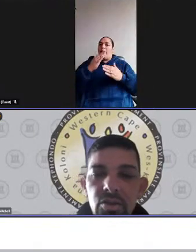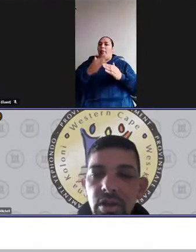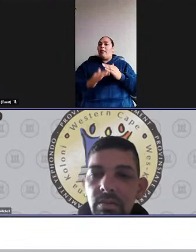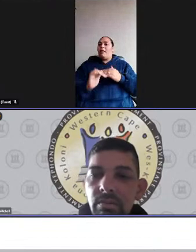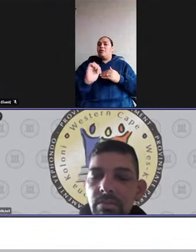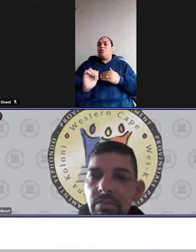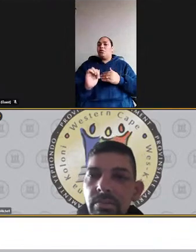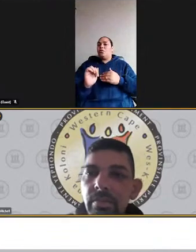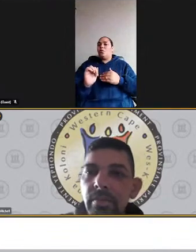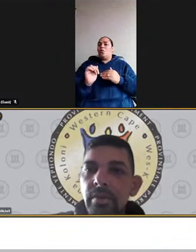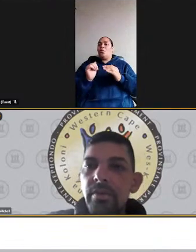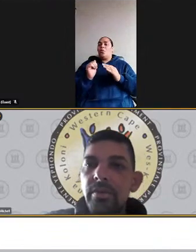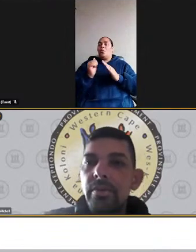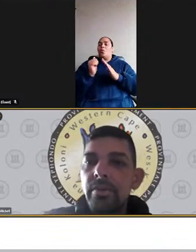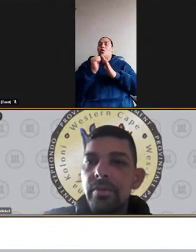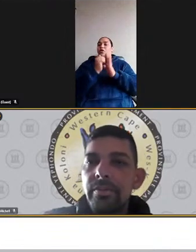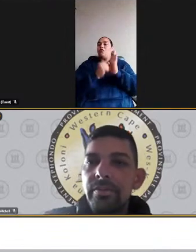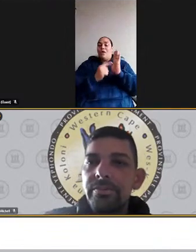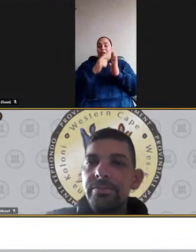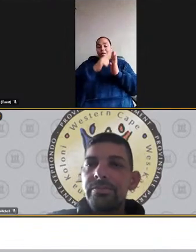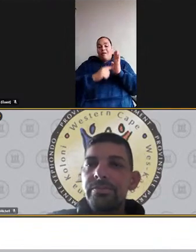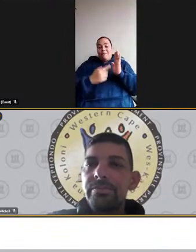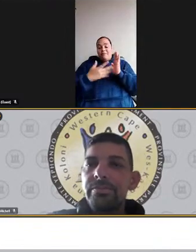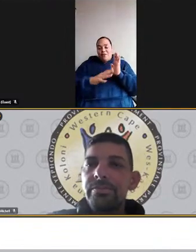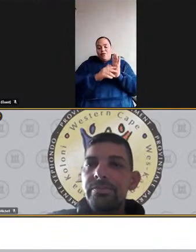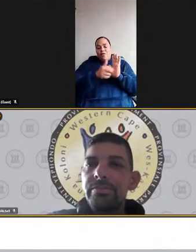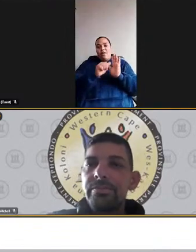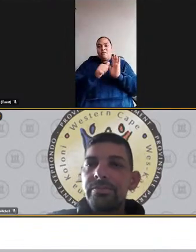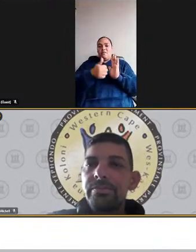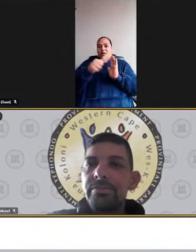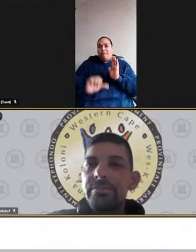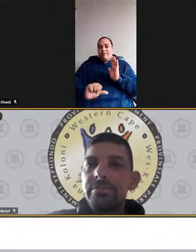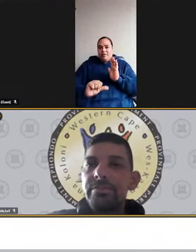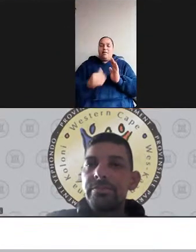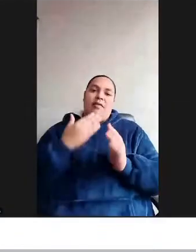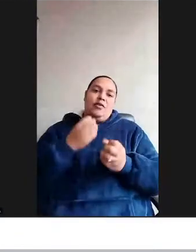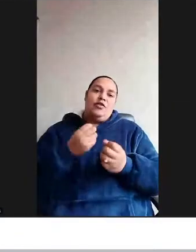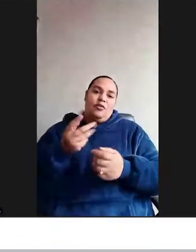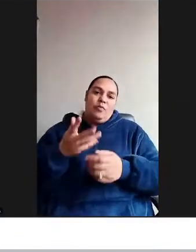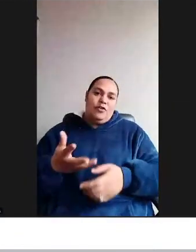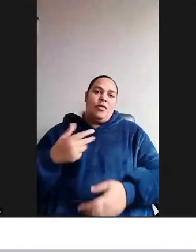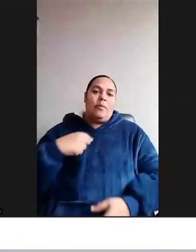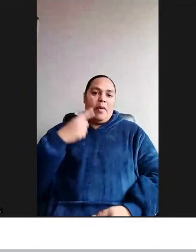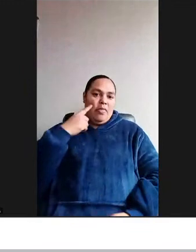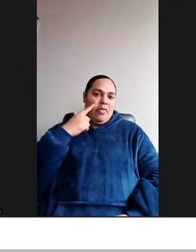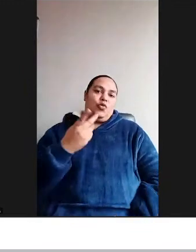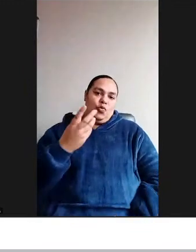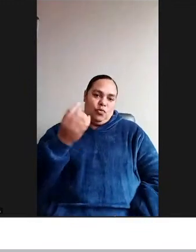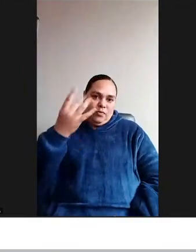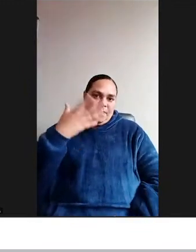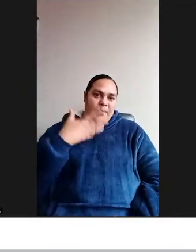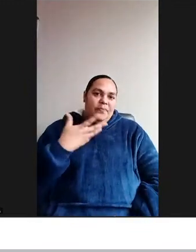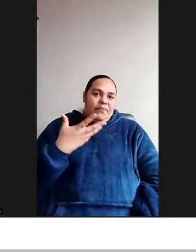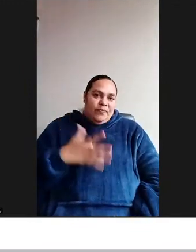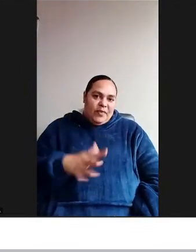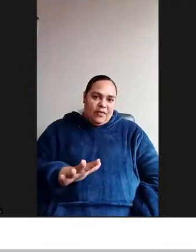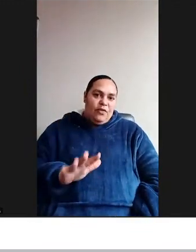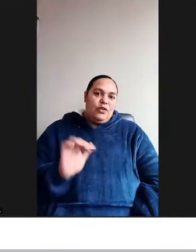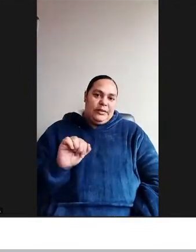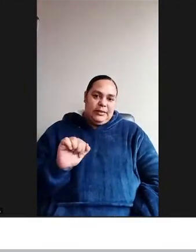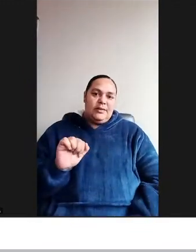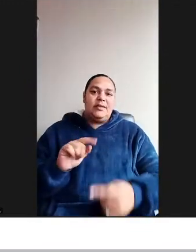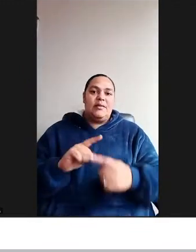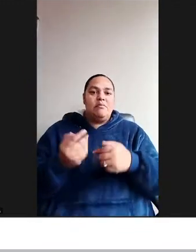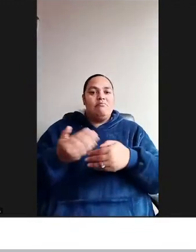agenda. Thank you, Chair. Thank you very much, Speaker. I think you have indicated to us as well in the previous